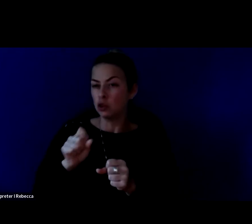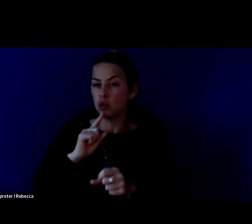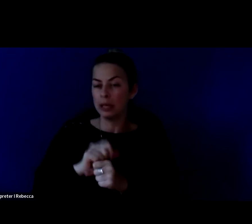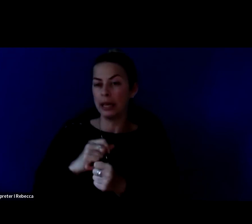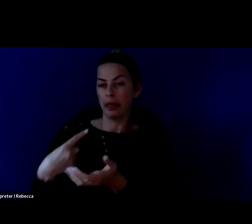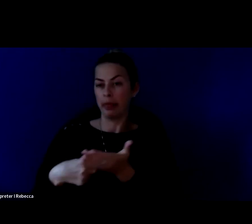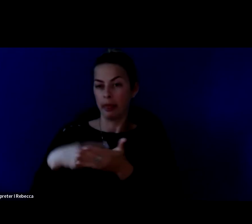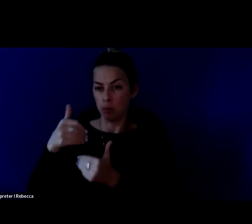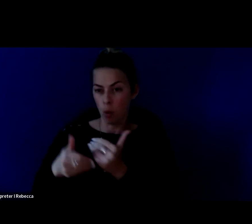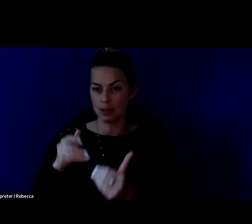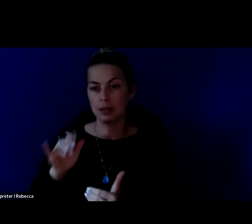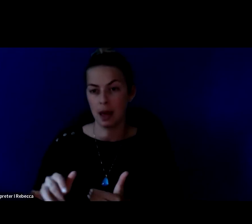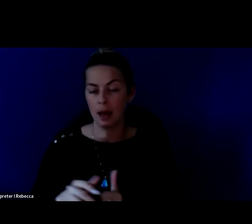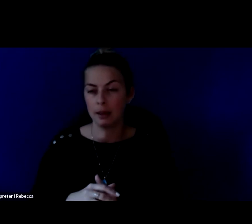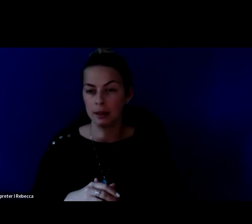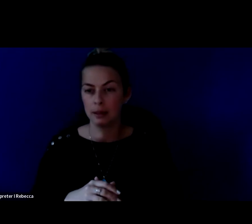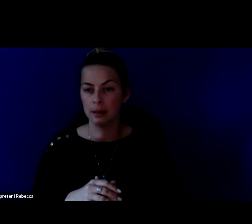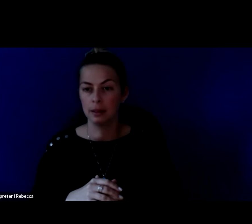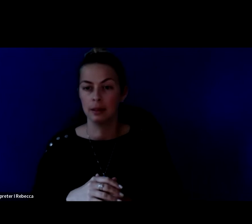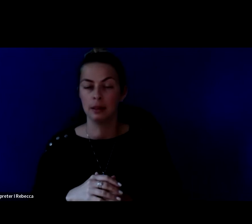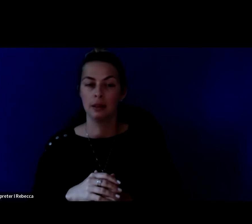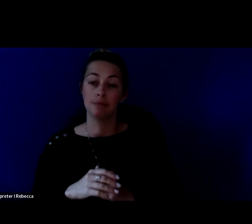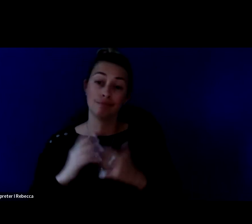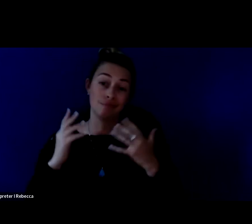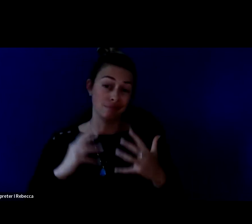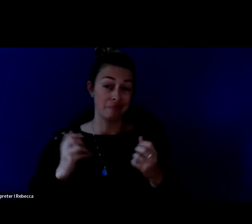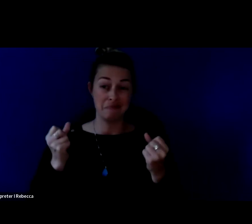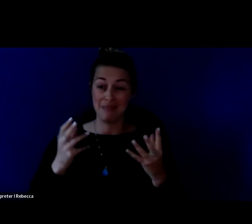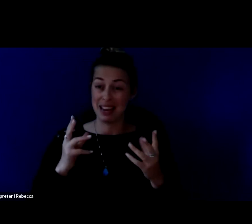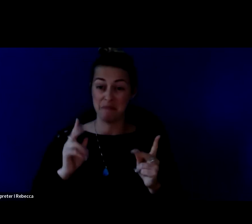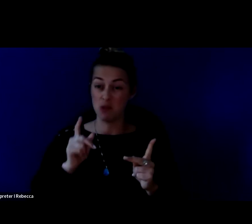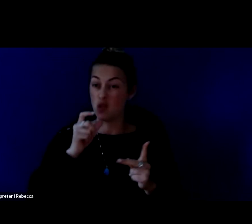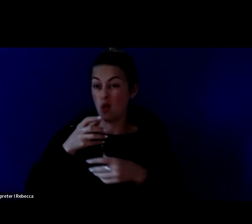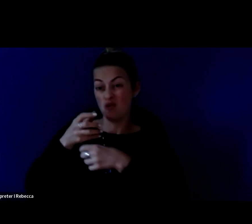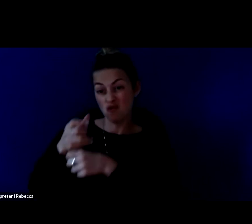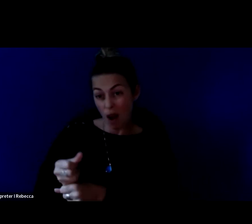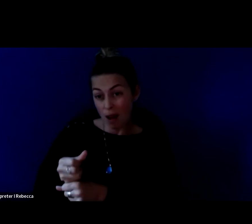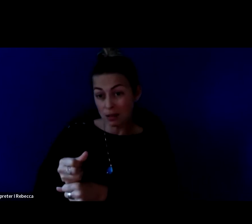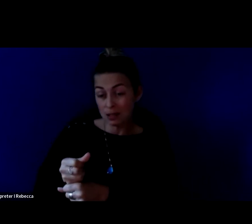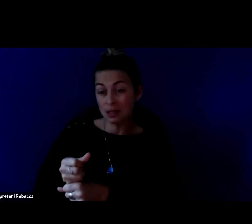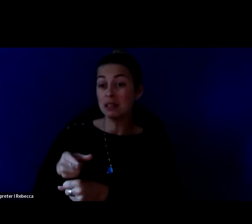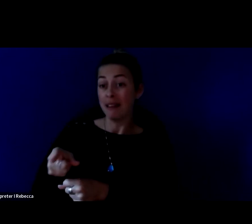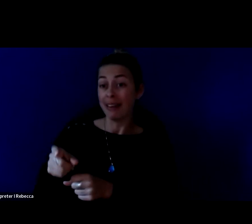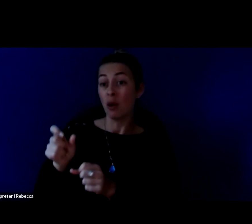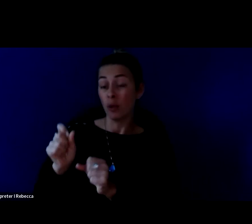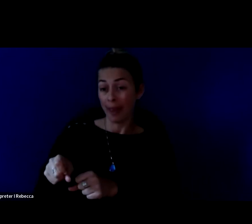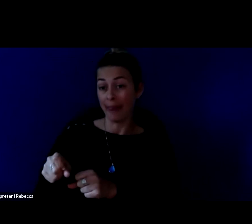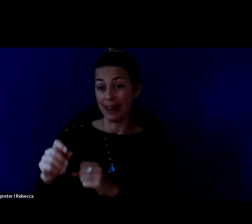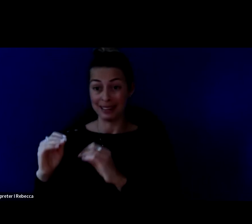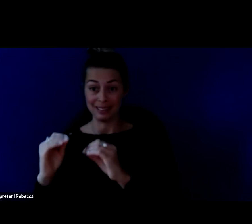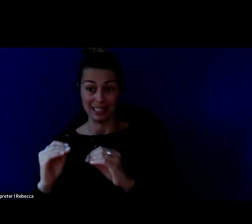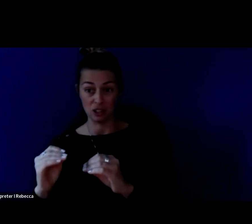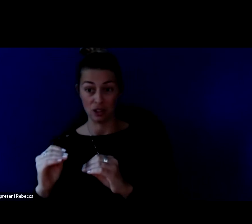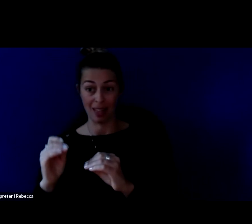And unfortunately, too many folks don't trust that we can you can get there. You can learn that and still love